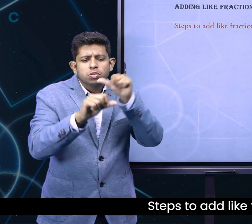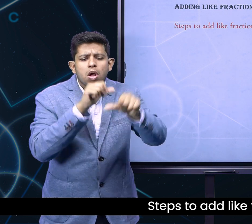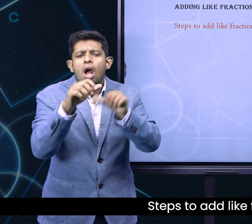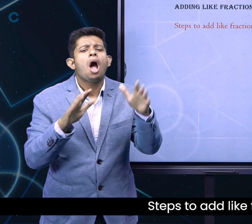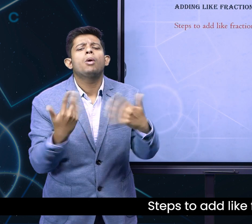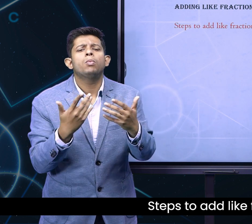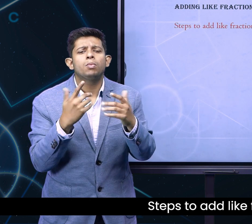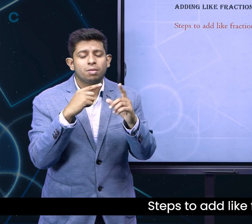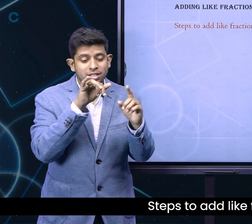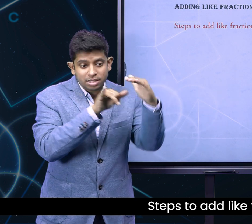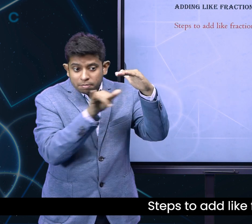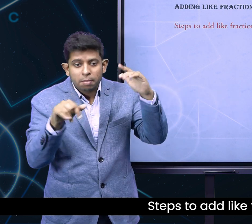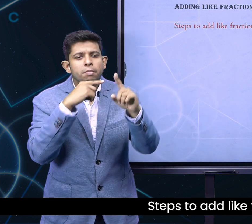Steps to add like fractions.